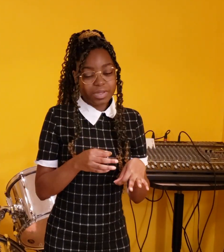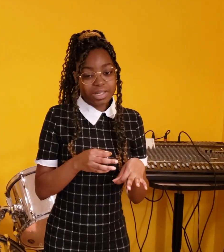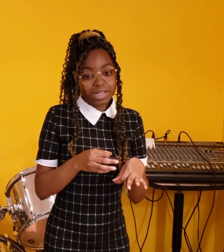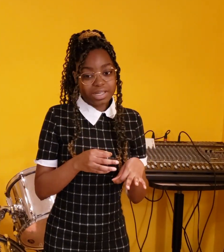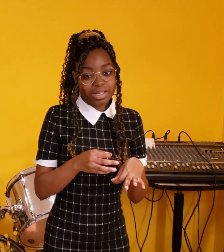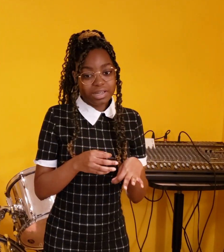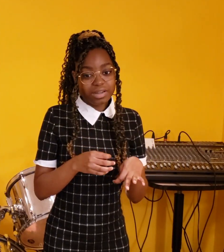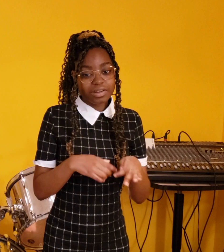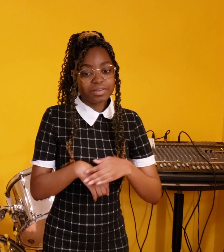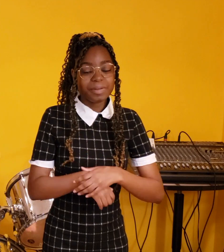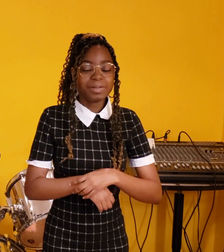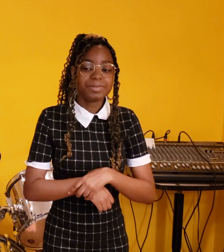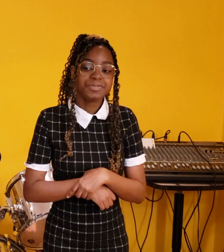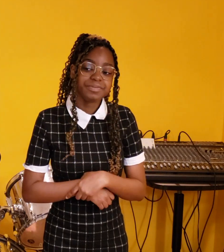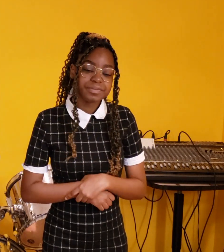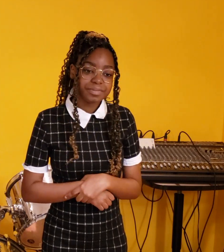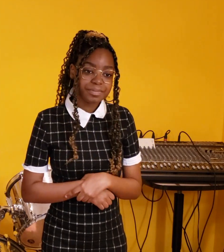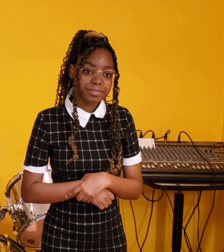This is how we do it.